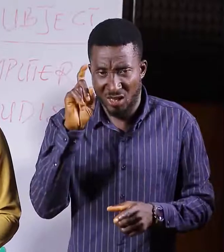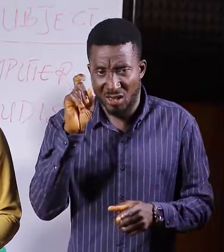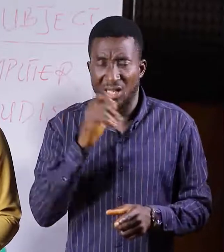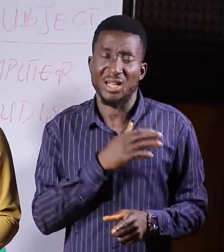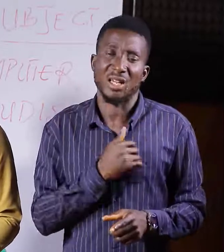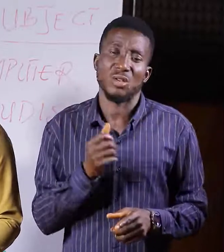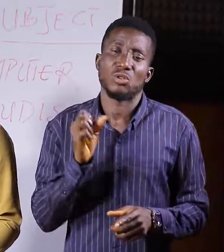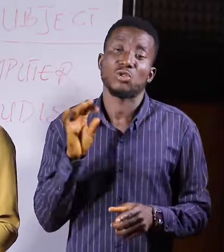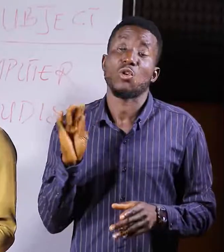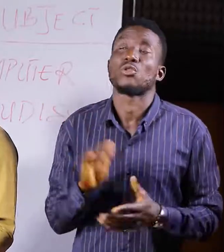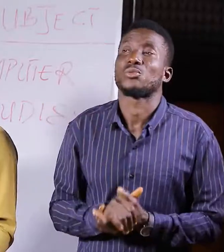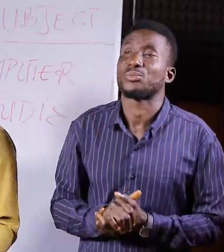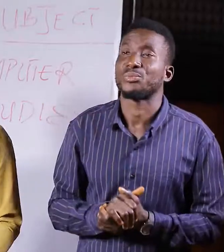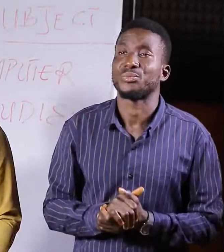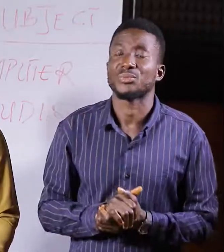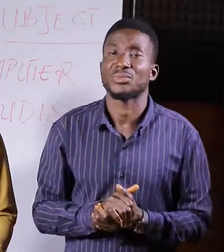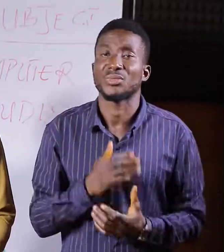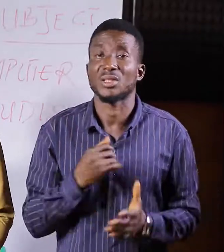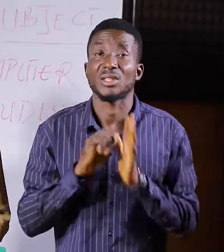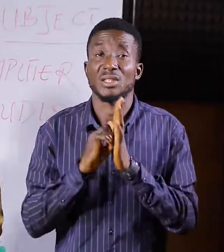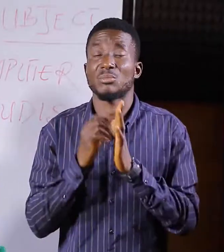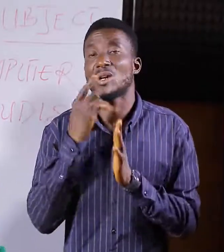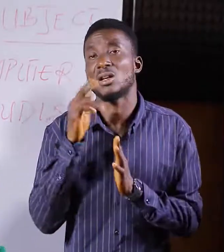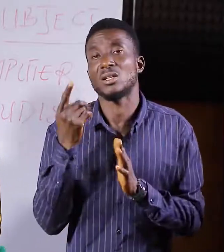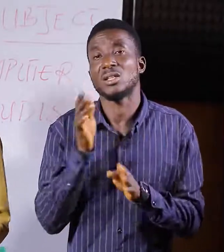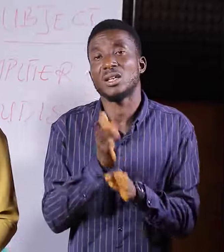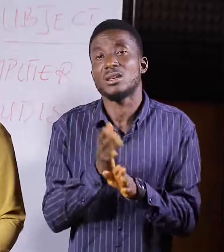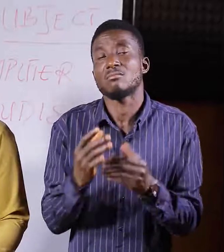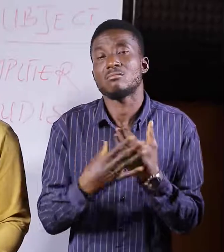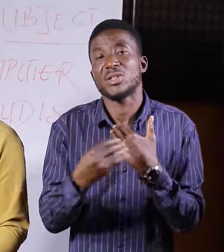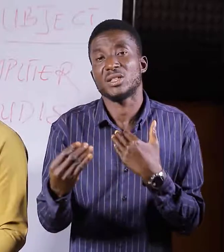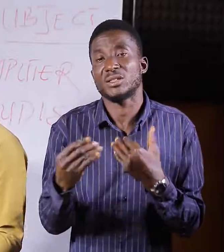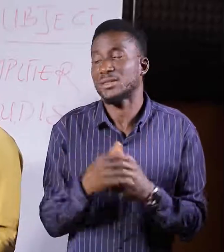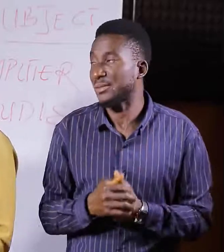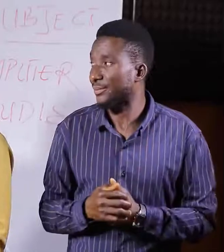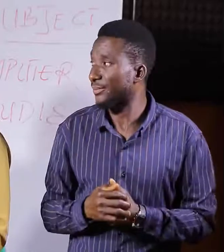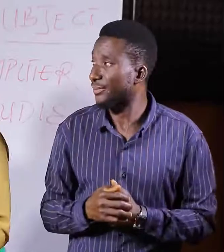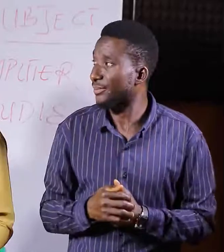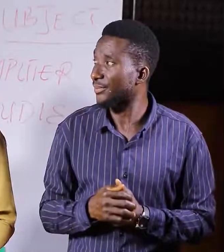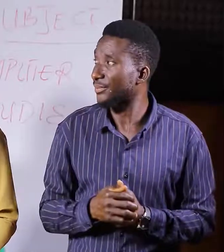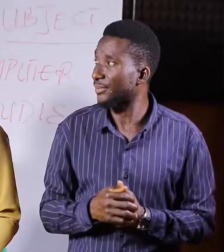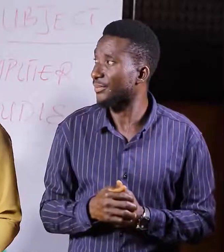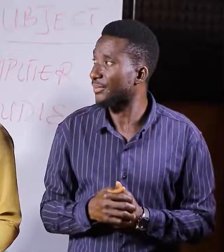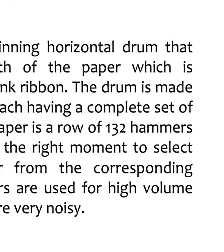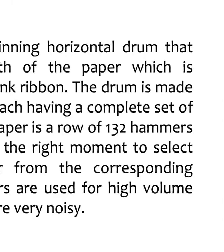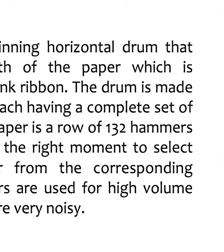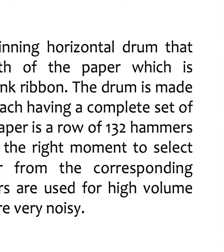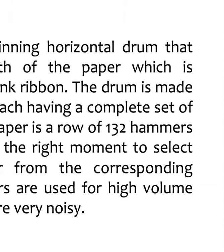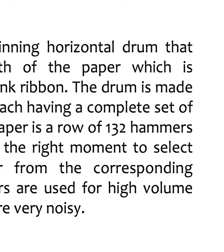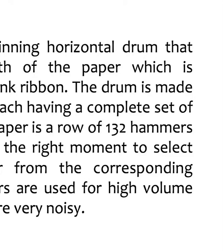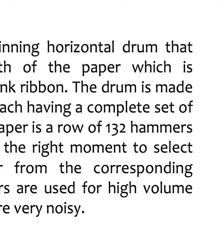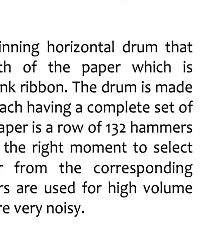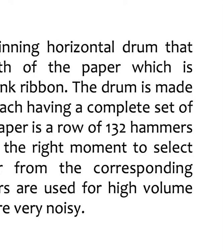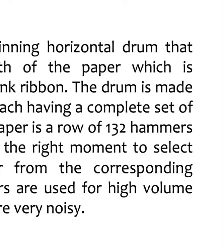and so on and so forth. And we see examples are the line printers. Let's see what the line printers looks like. The